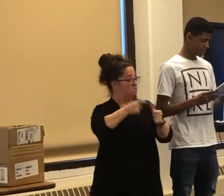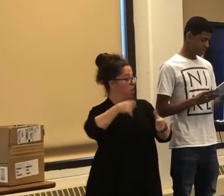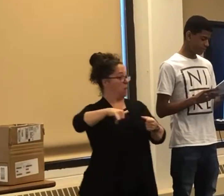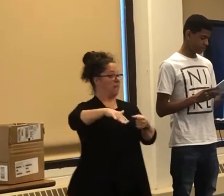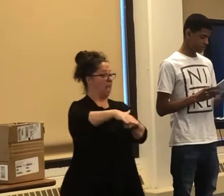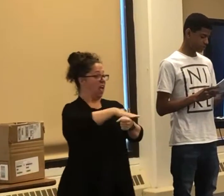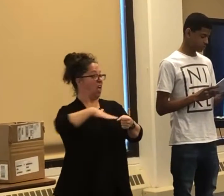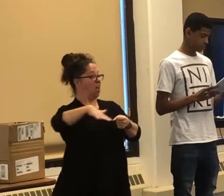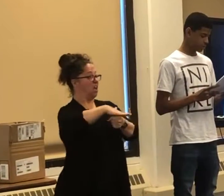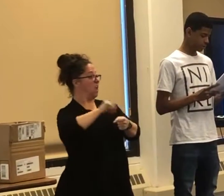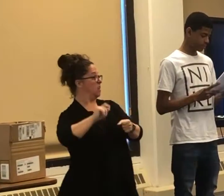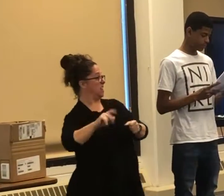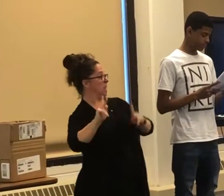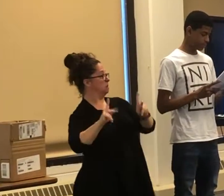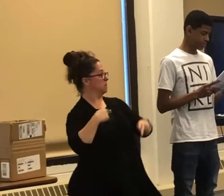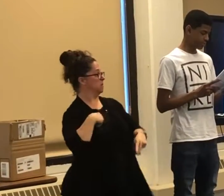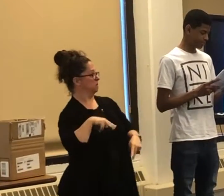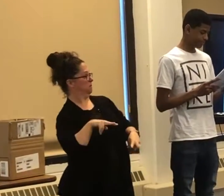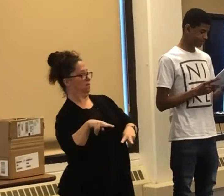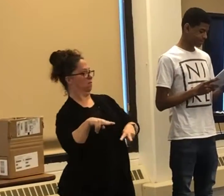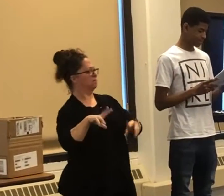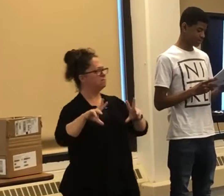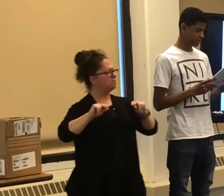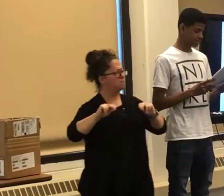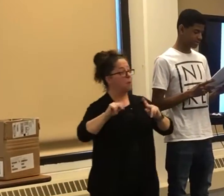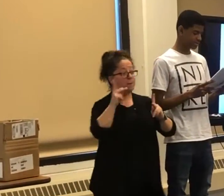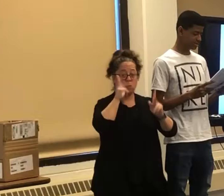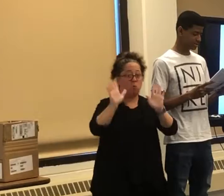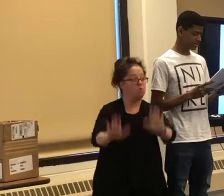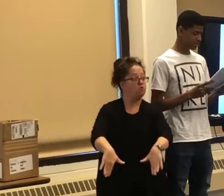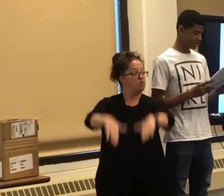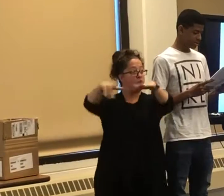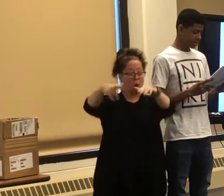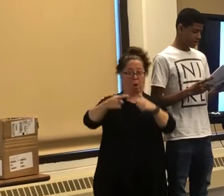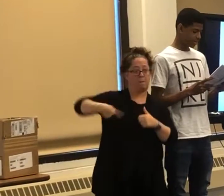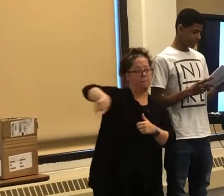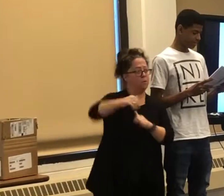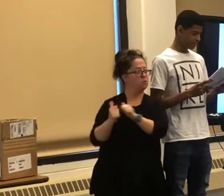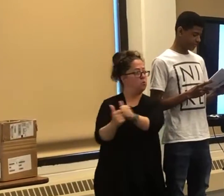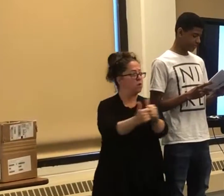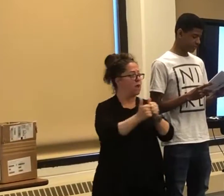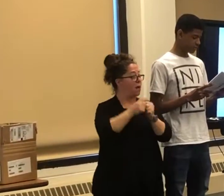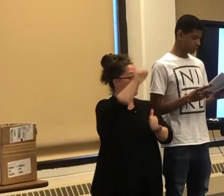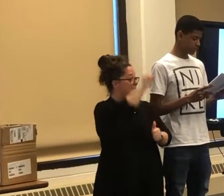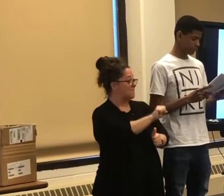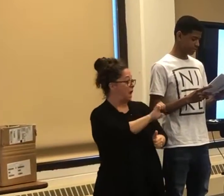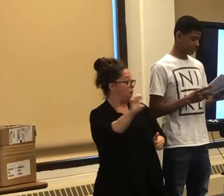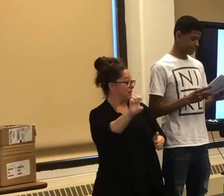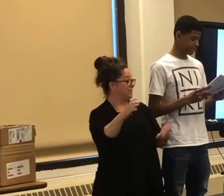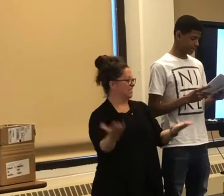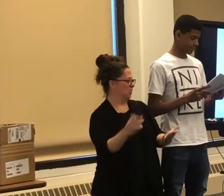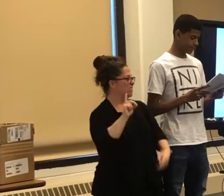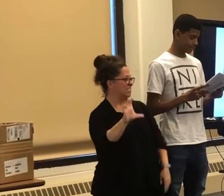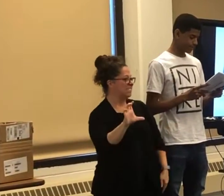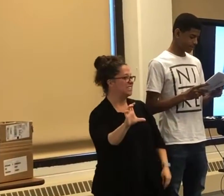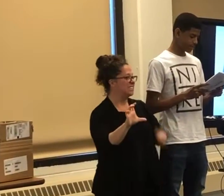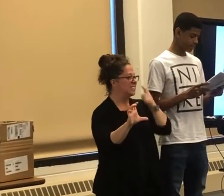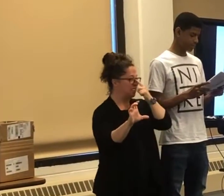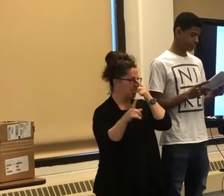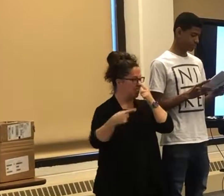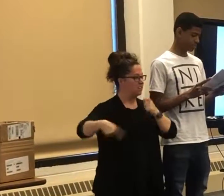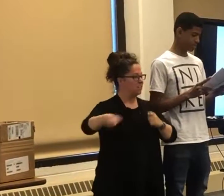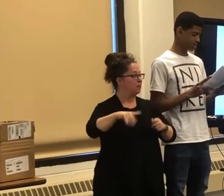I have many friends who are with me in Southeast DC. And many of them fail to try their best in life